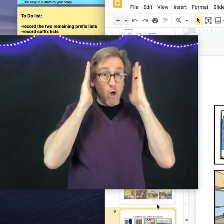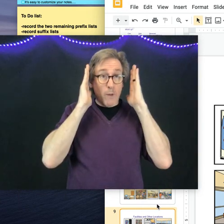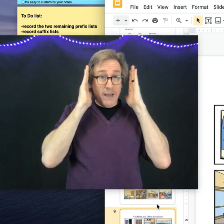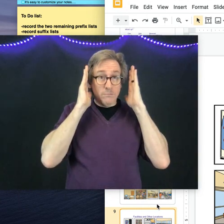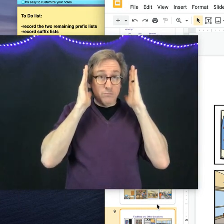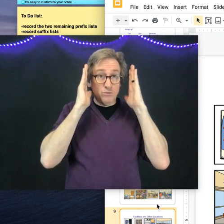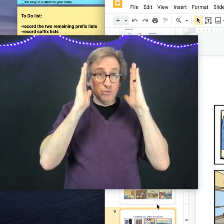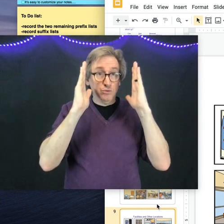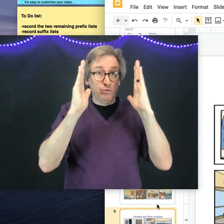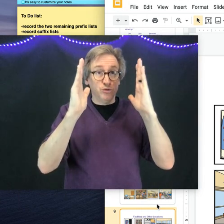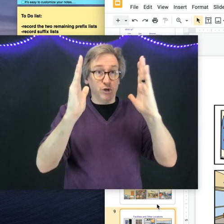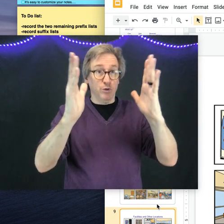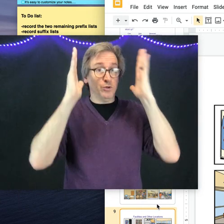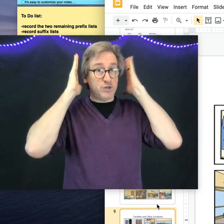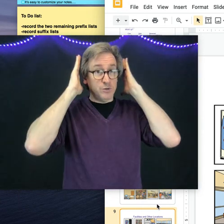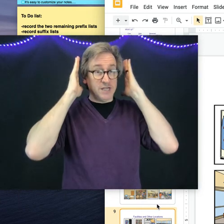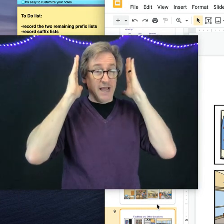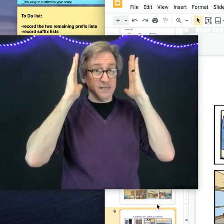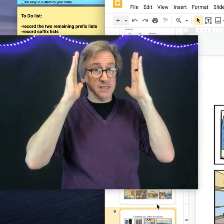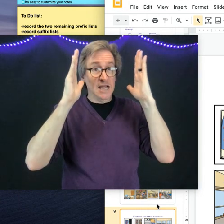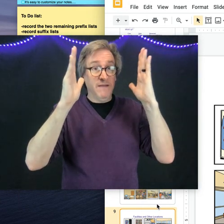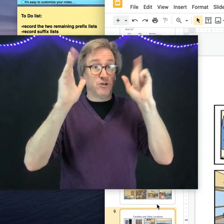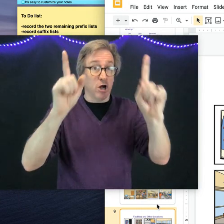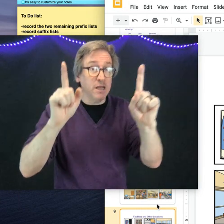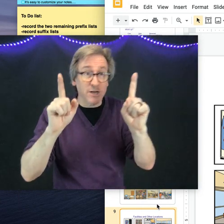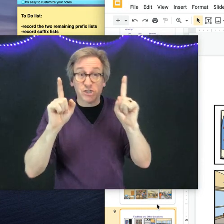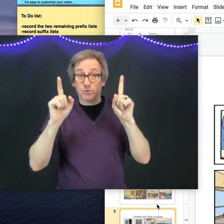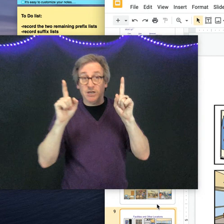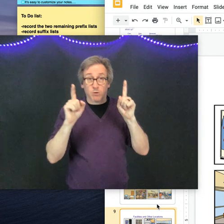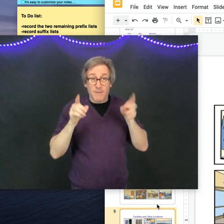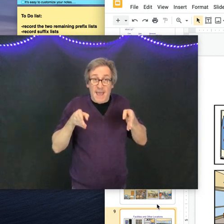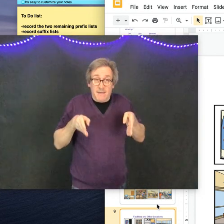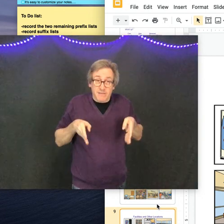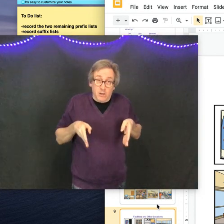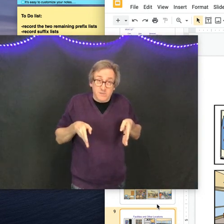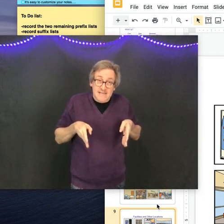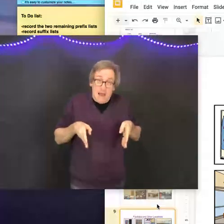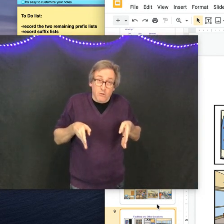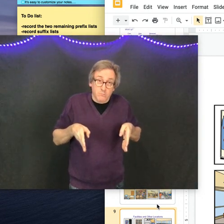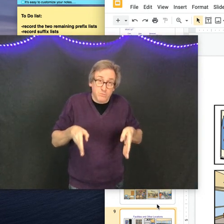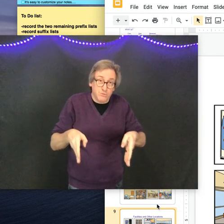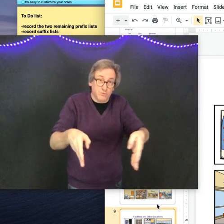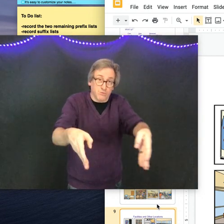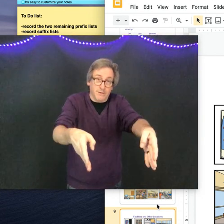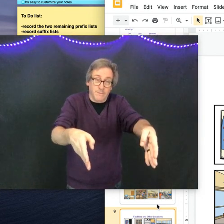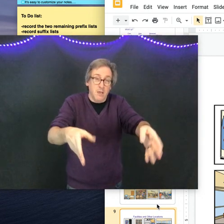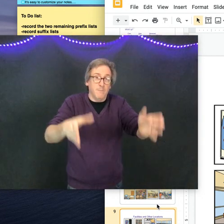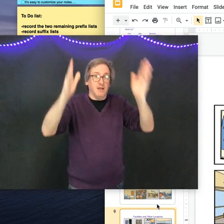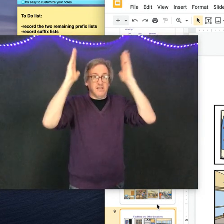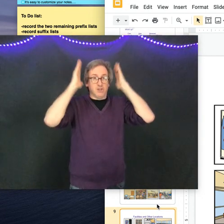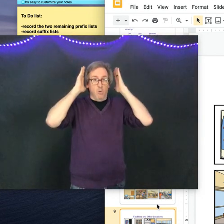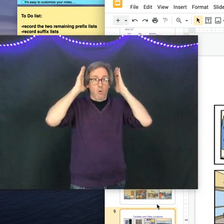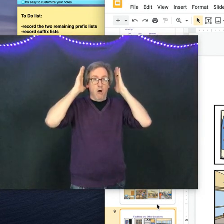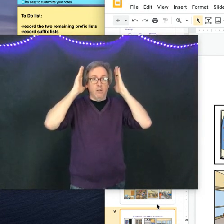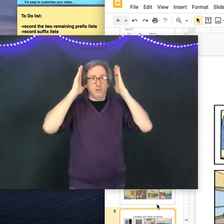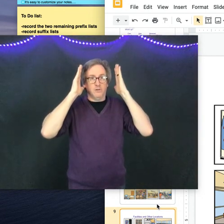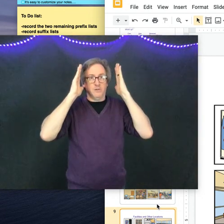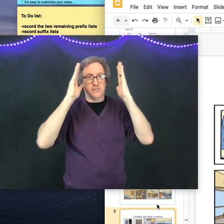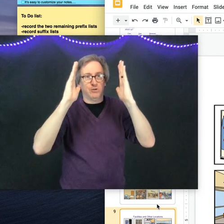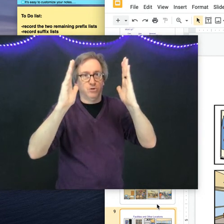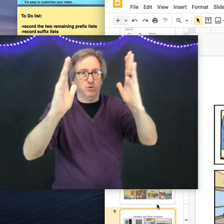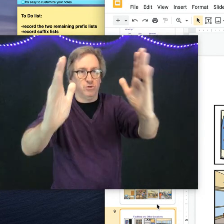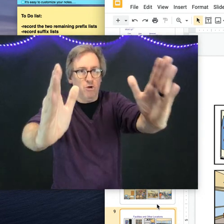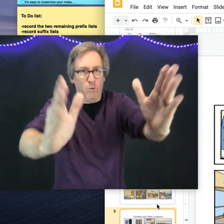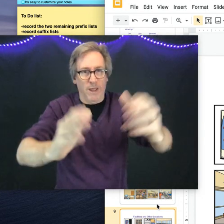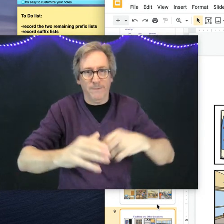There's a hallway, so you do the two sides. If you're talking about a street or a path, it goes down, right? But it's a wall, you do